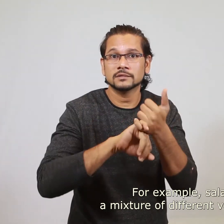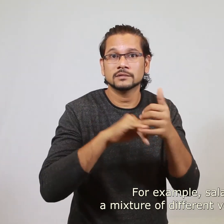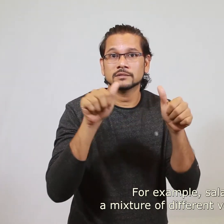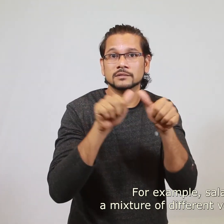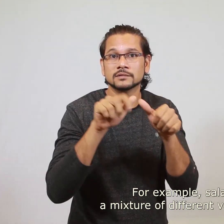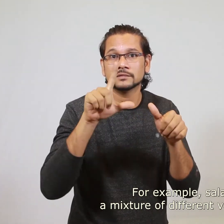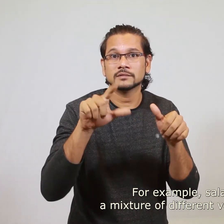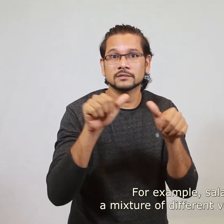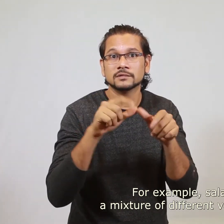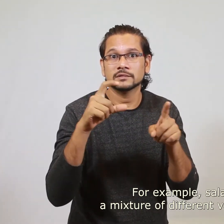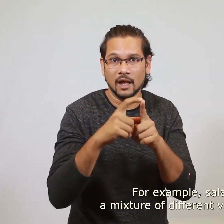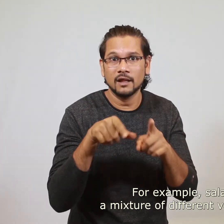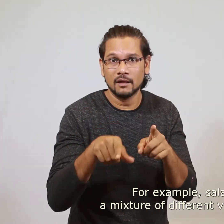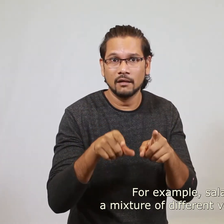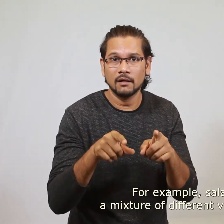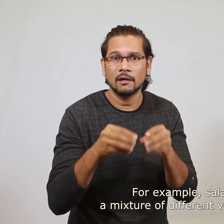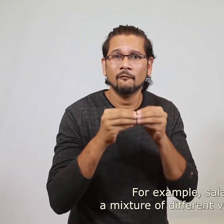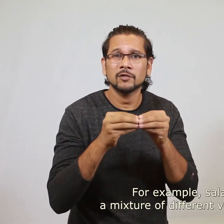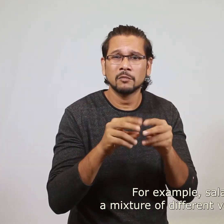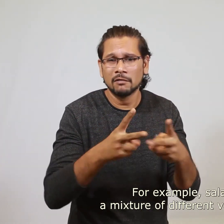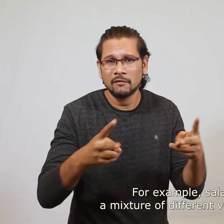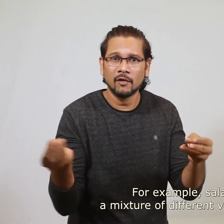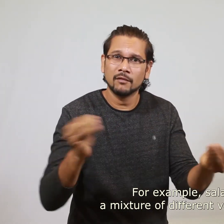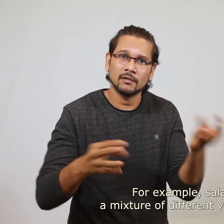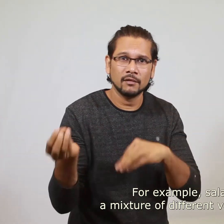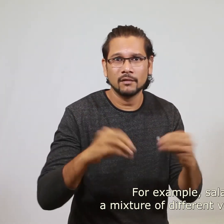a mixture of different vegetables.